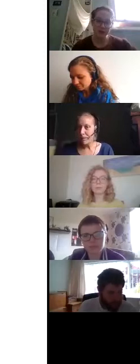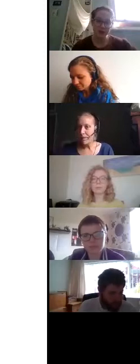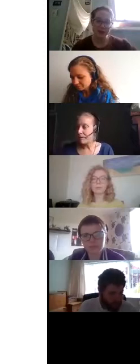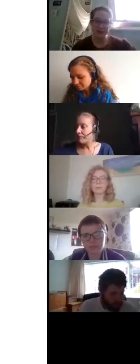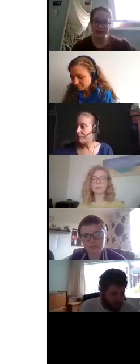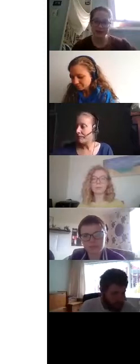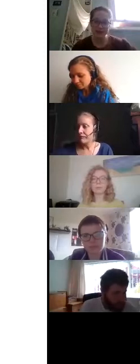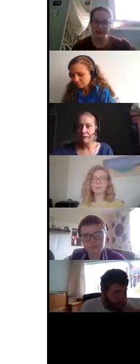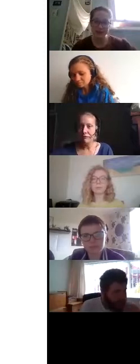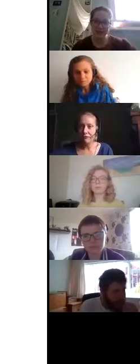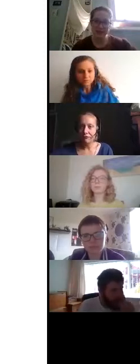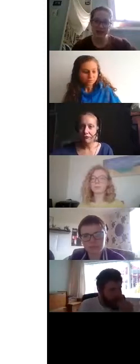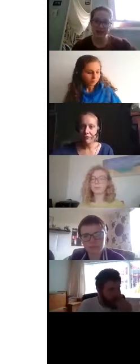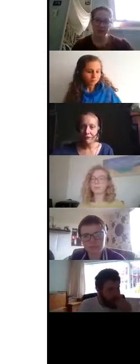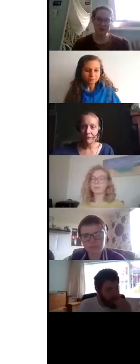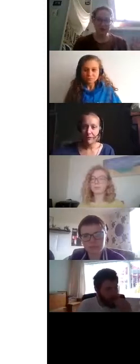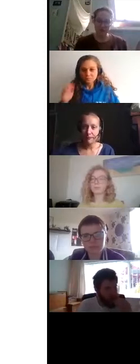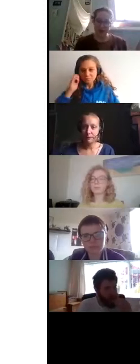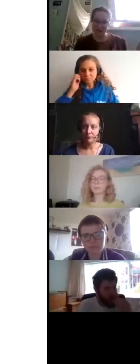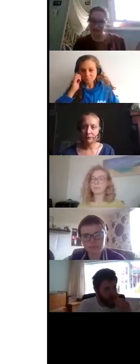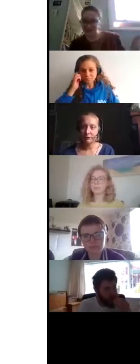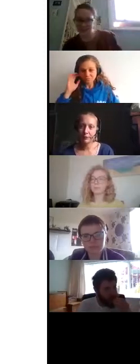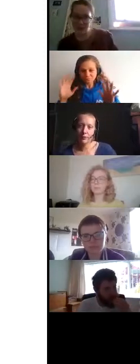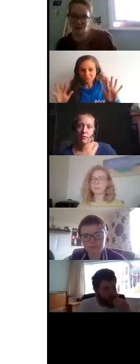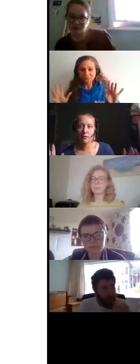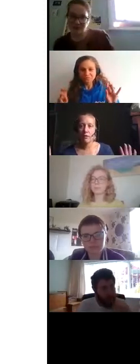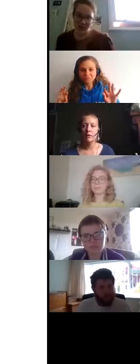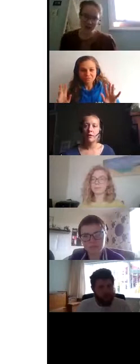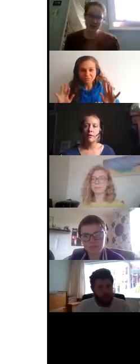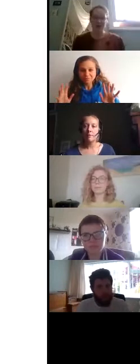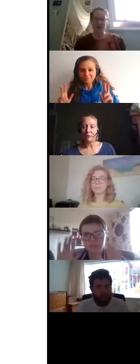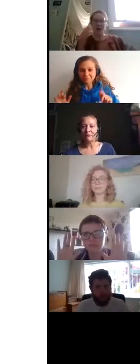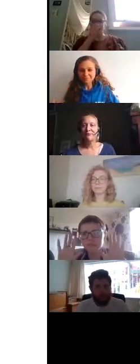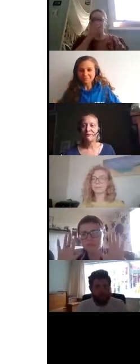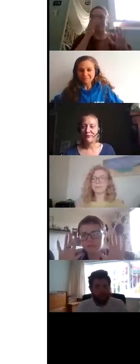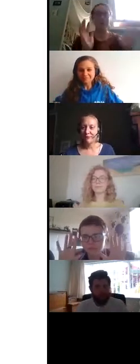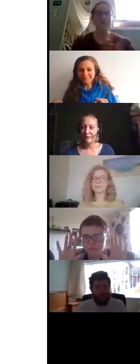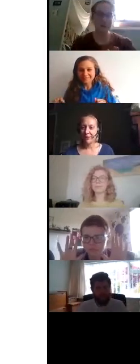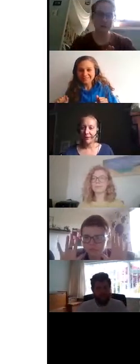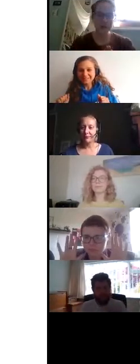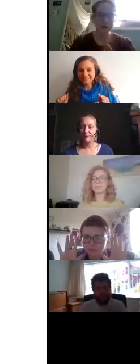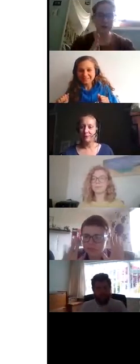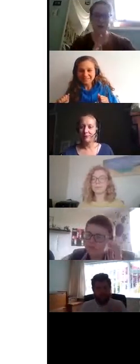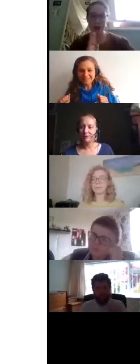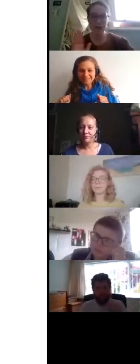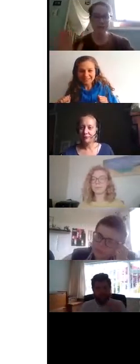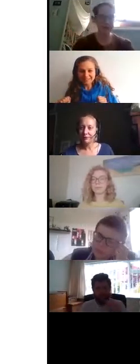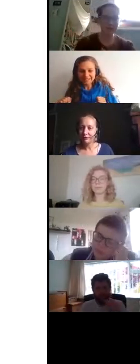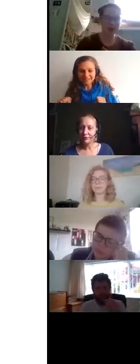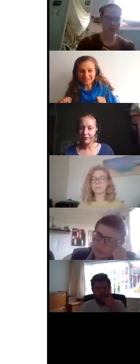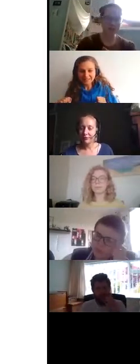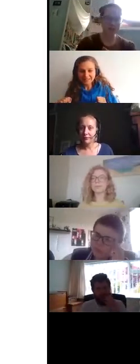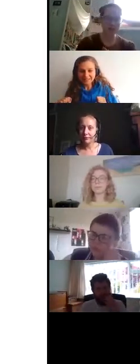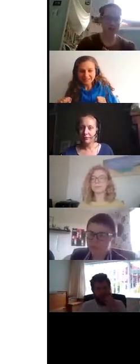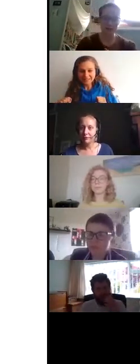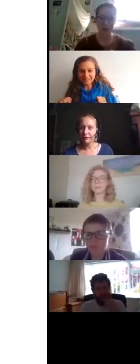to do this little session, you'll need to have your hands. That'd be a good place to start. Very briefly, there's right-handed and